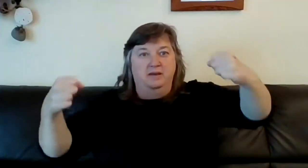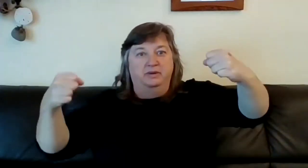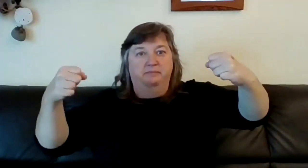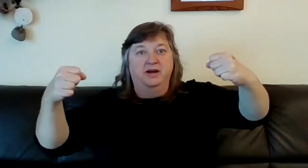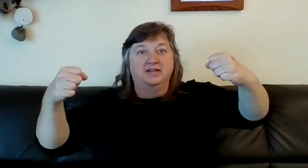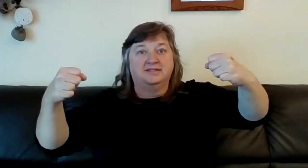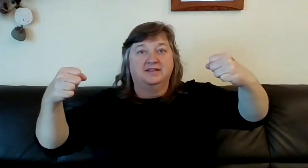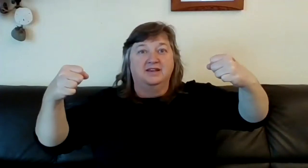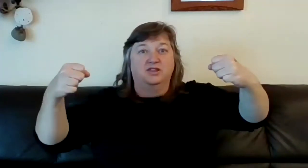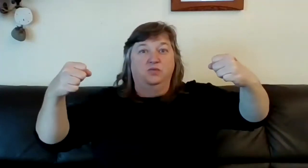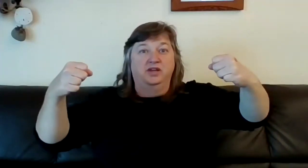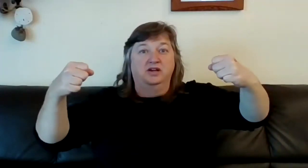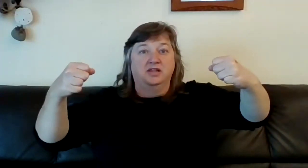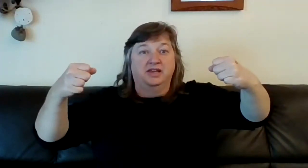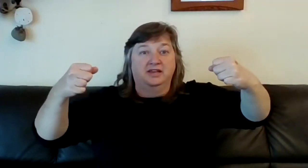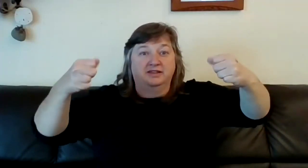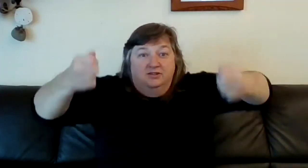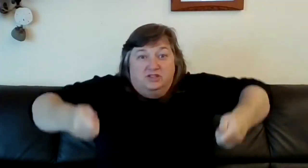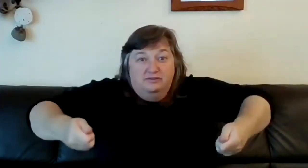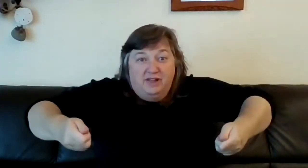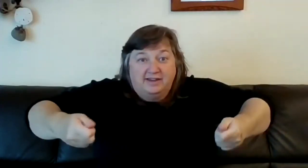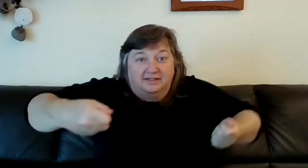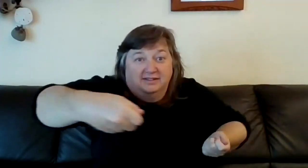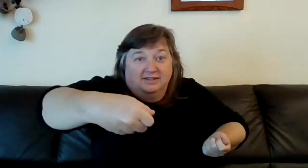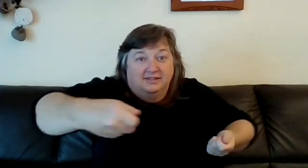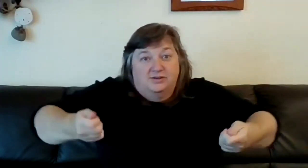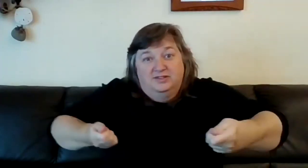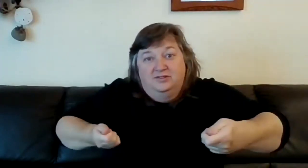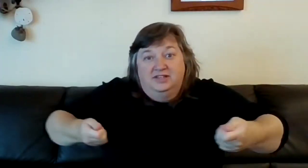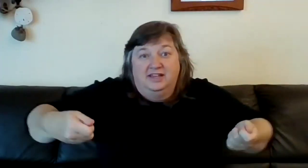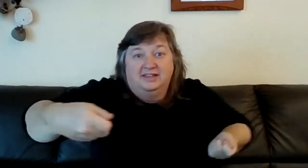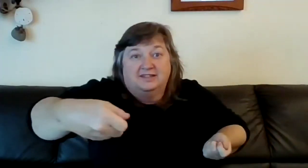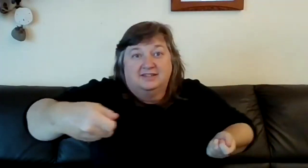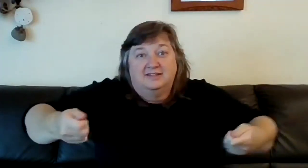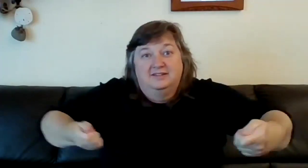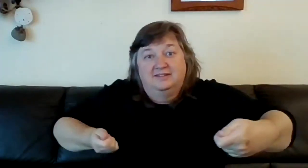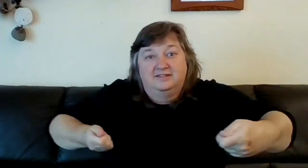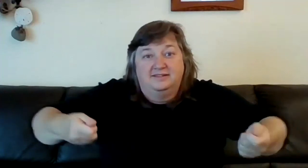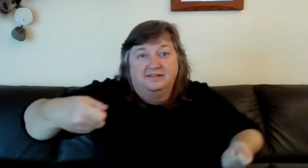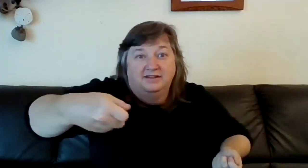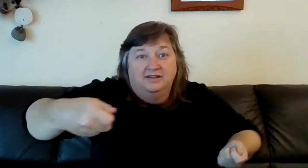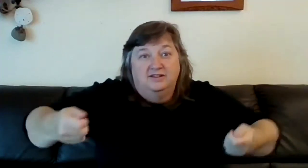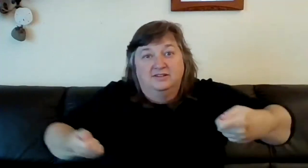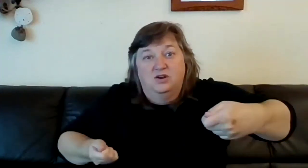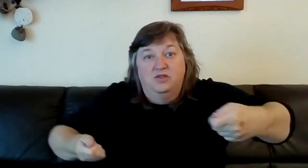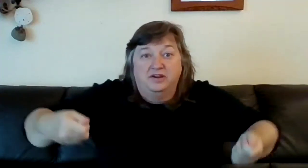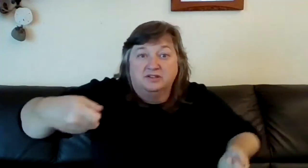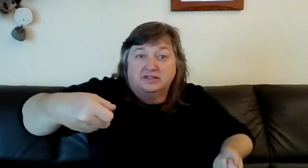But a bus, the wheel is usually flattened. So it's usually like this. So there's a sign